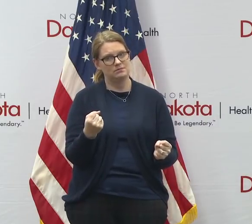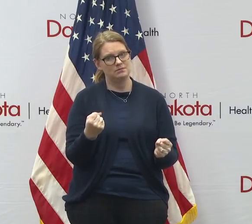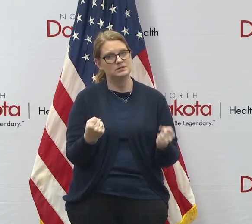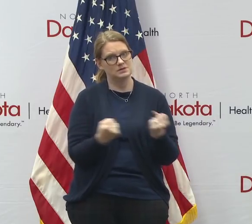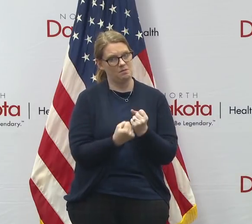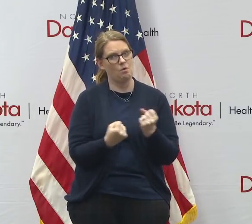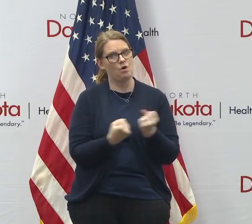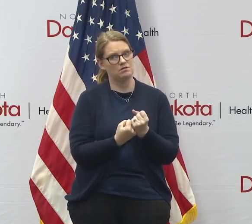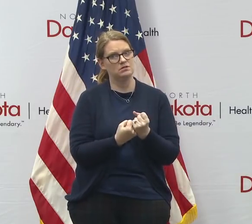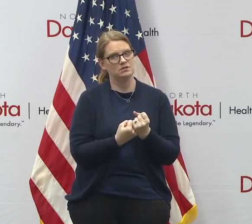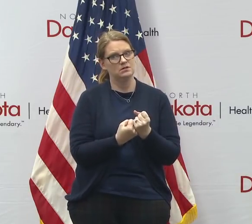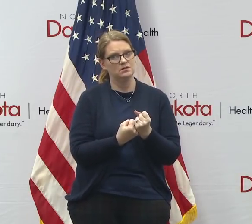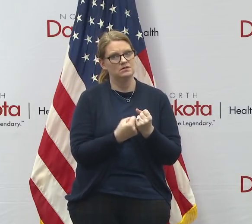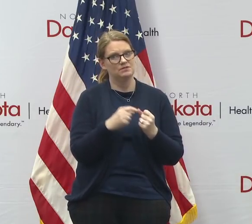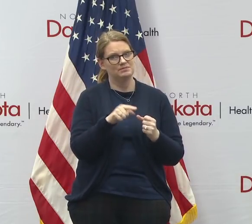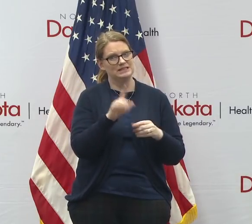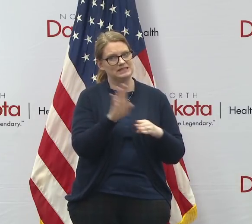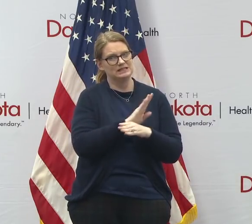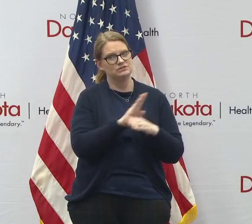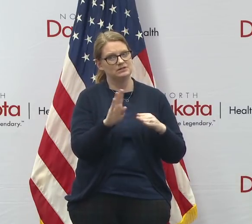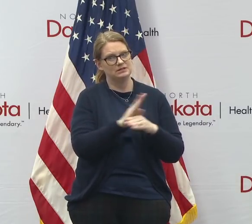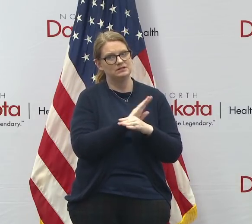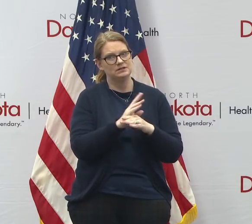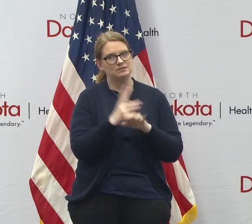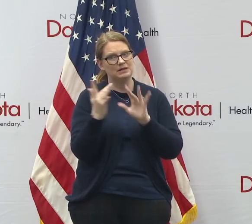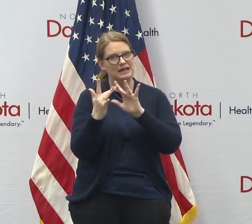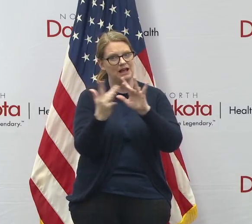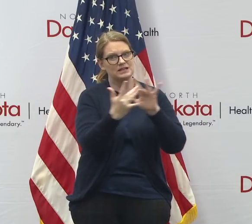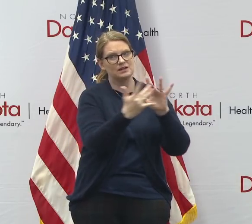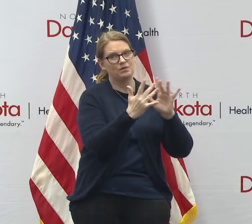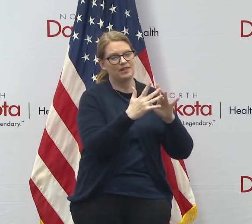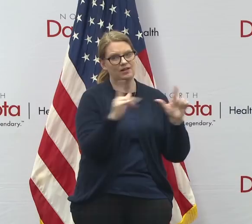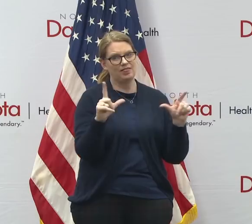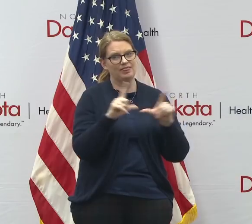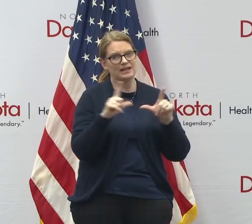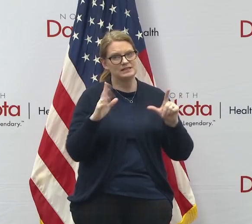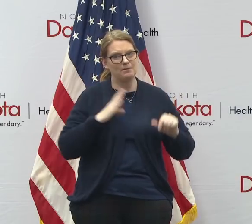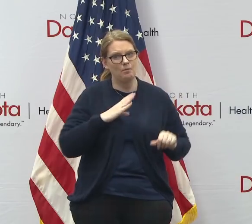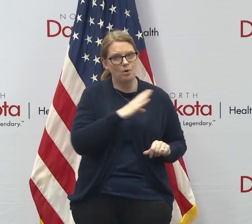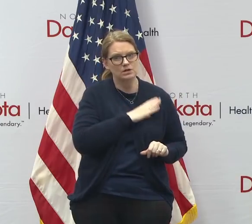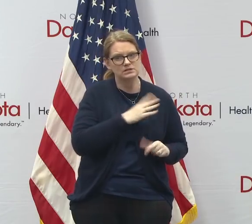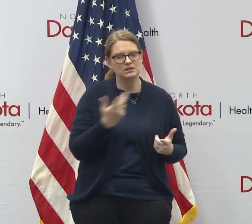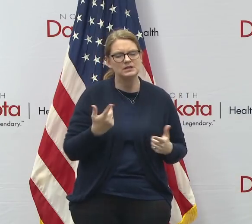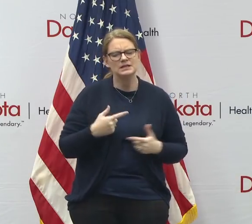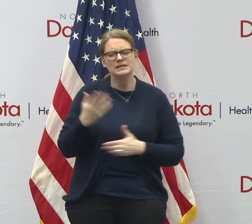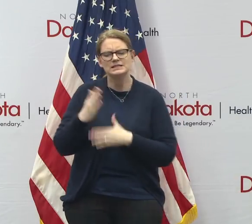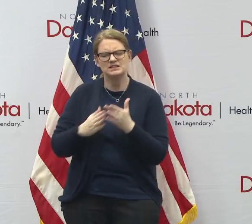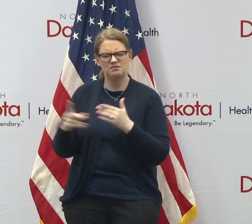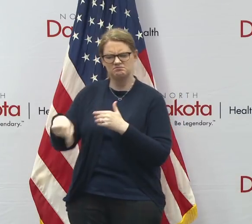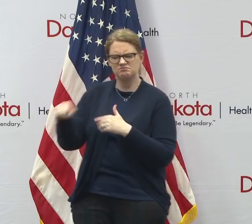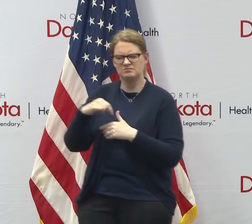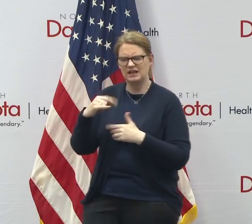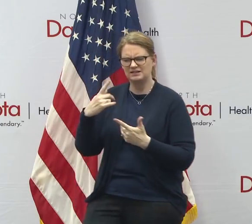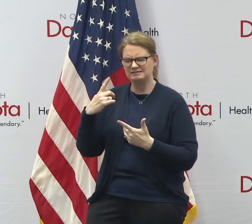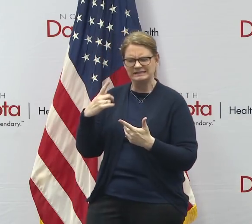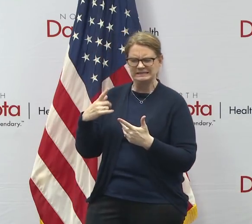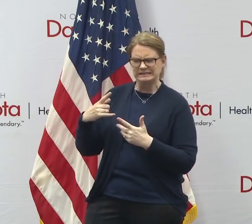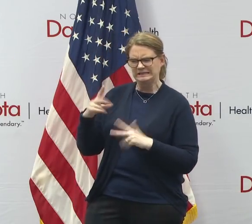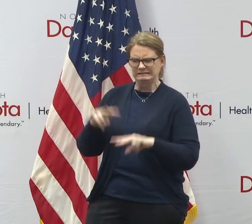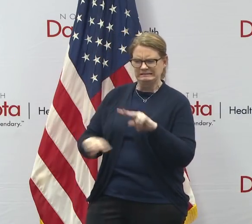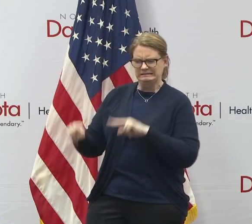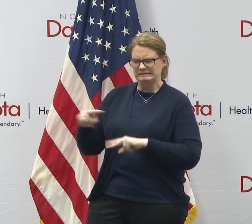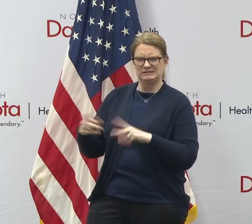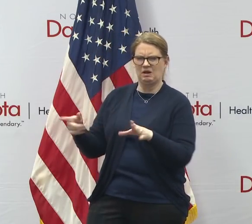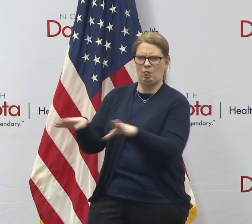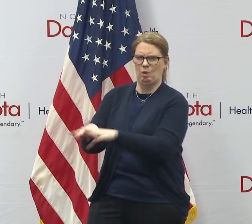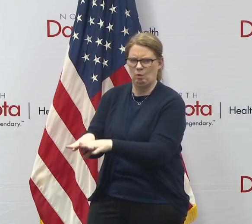support from this industry, being in contact with their licensing boards. Some of them had already made a decision to close out of the safety for their employees